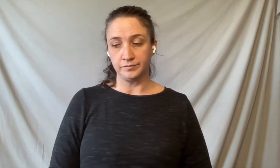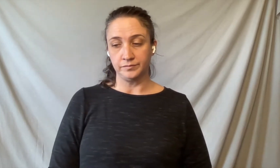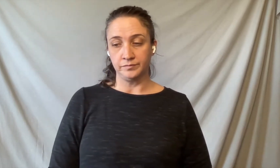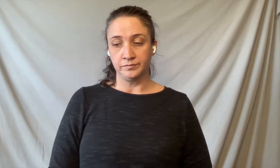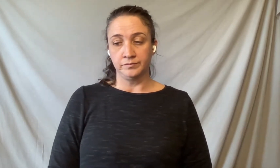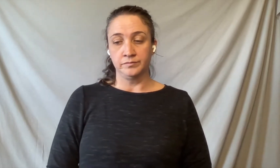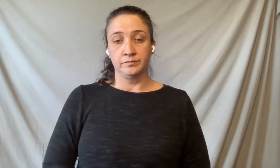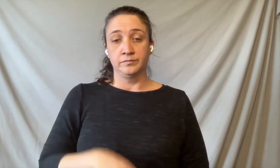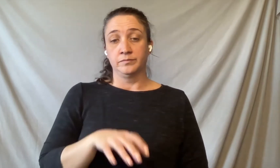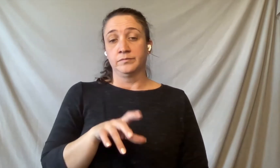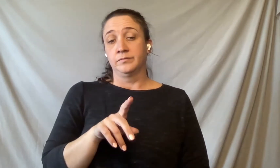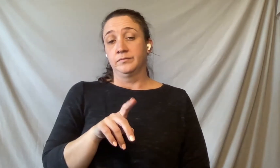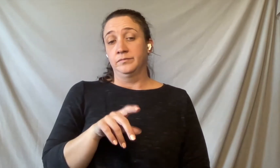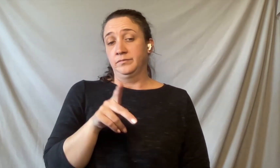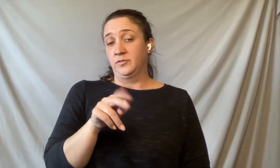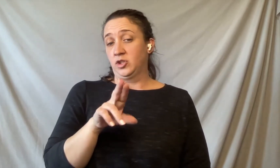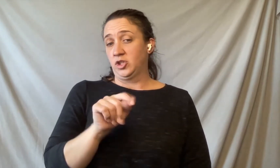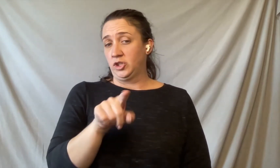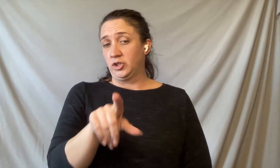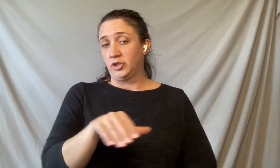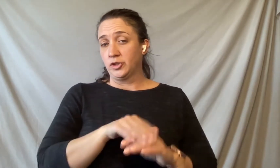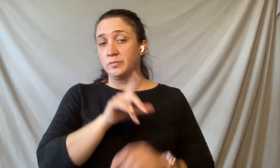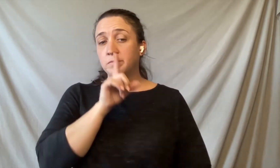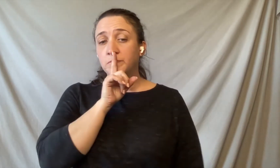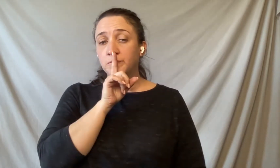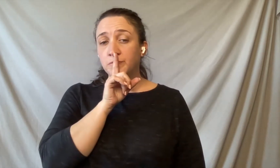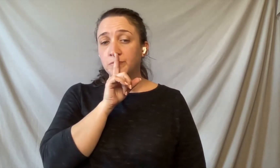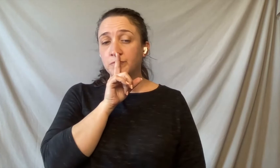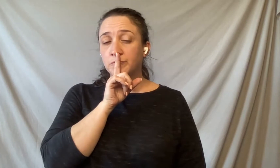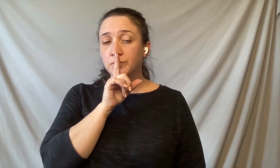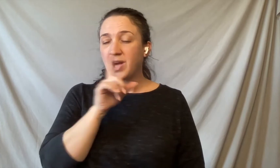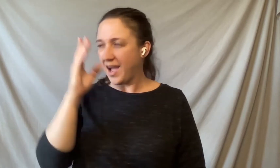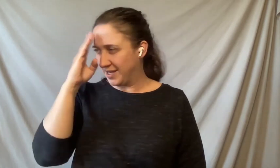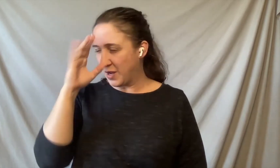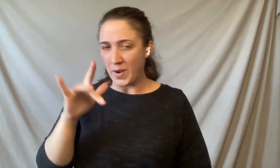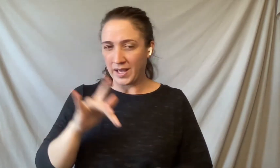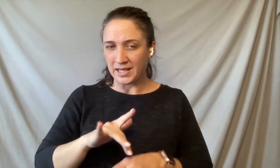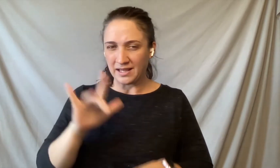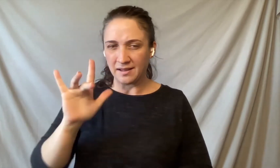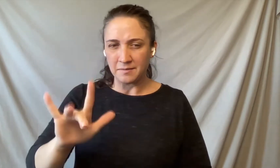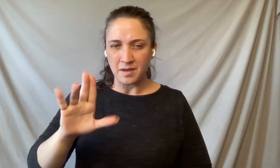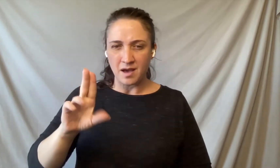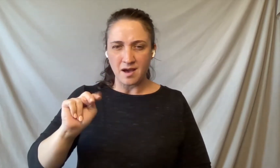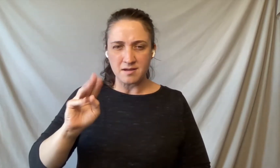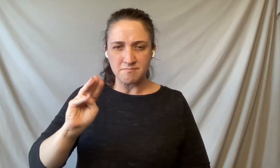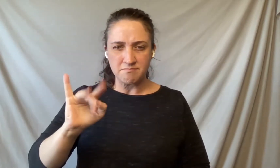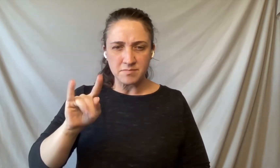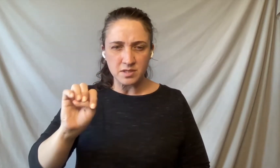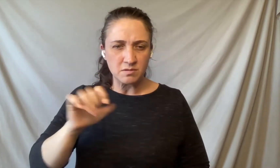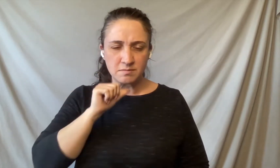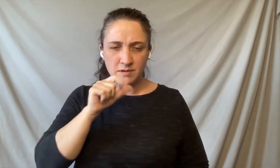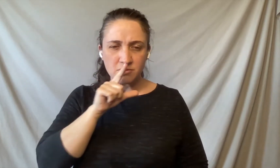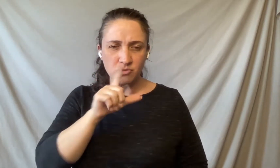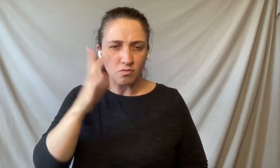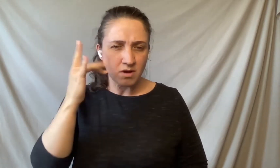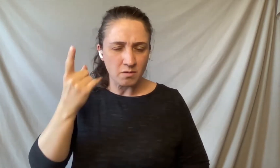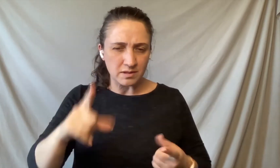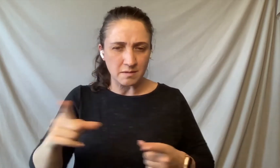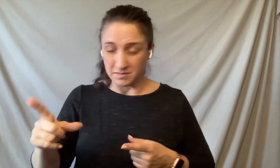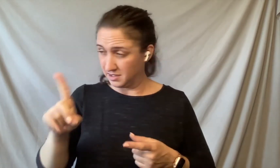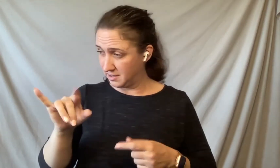Sorry, Karen, you're on mute. I know I keep unmuting. I don't know why it's happening. Did it happen